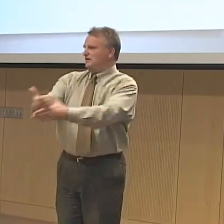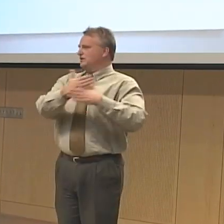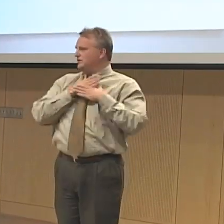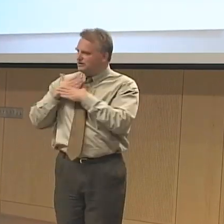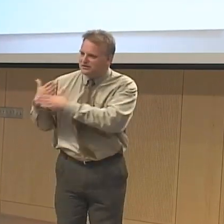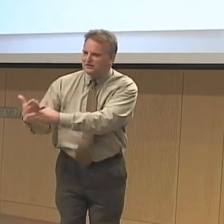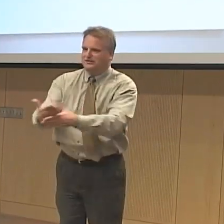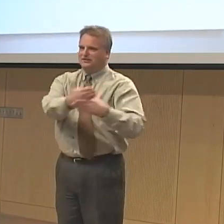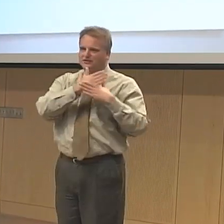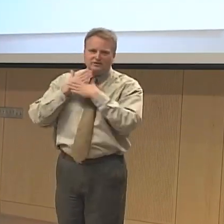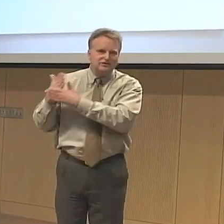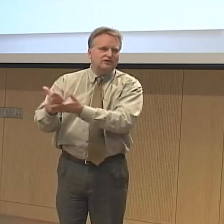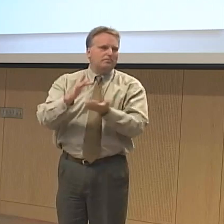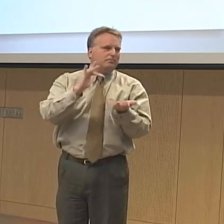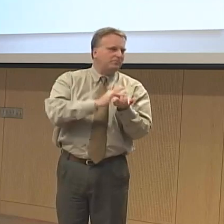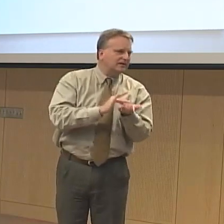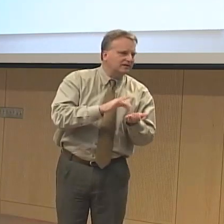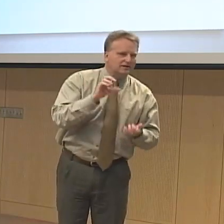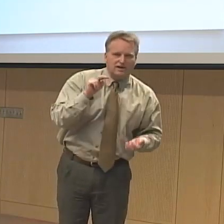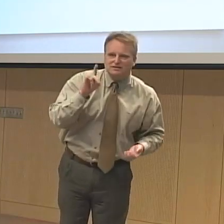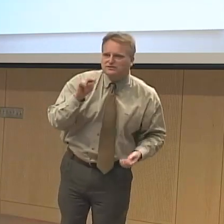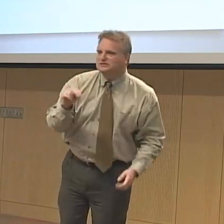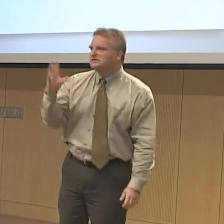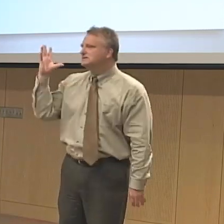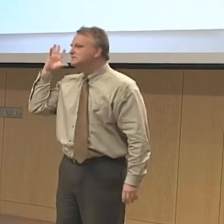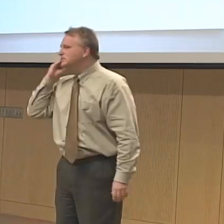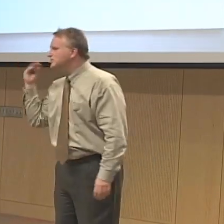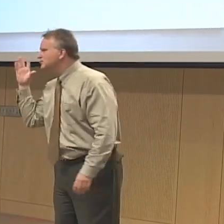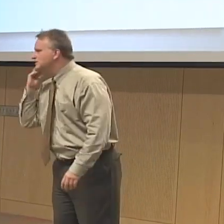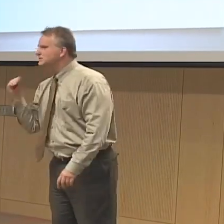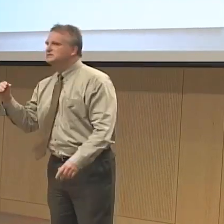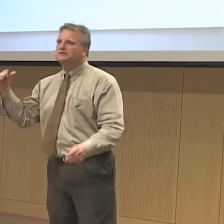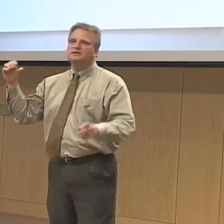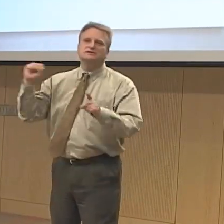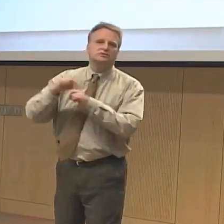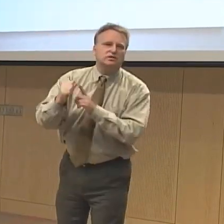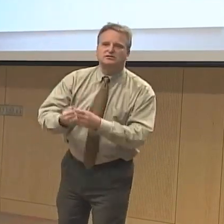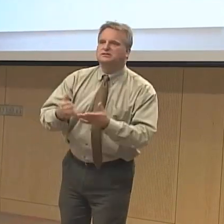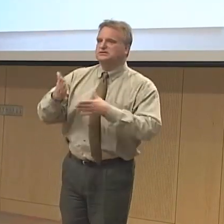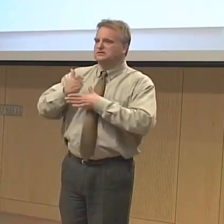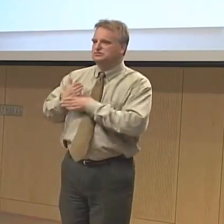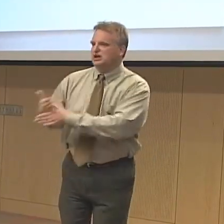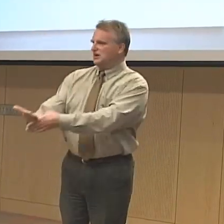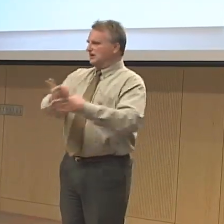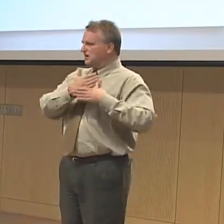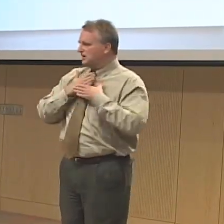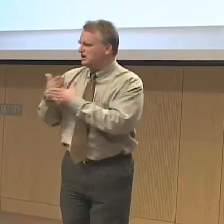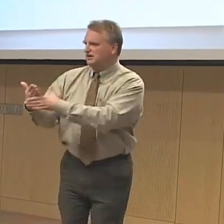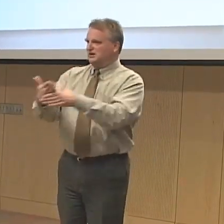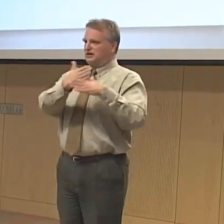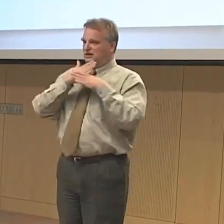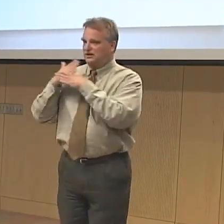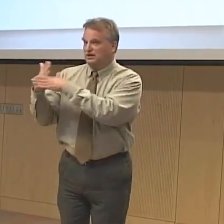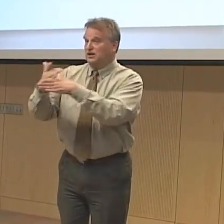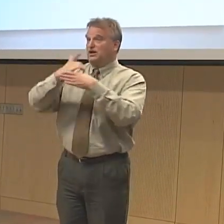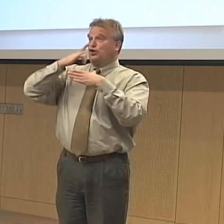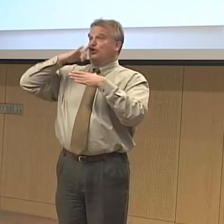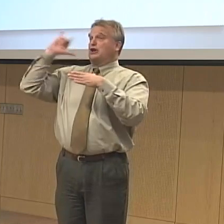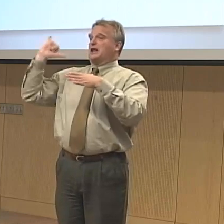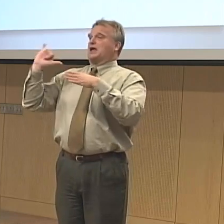information on medical conditions, one's experiences, situation. Sharing happens a